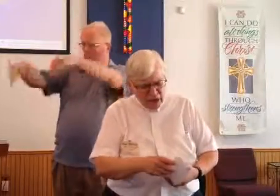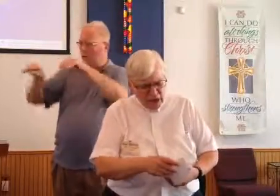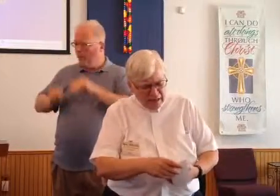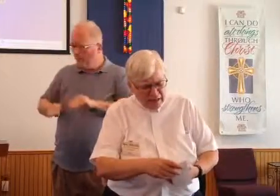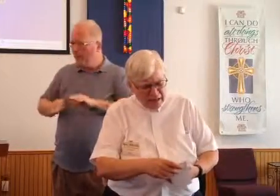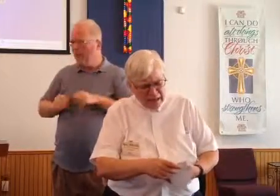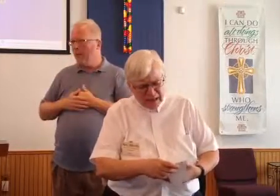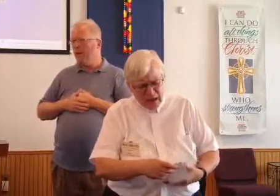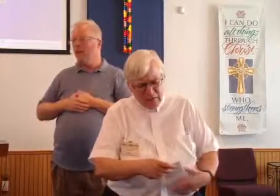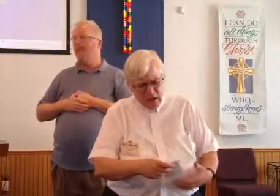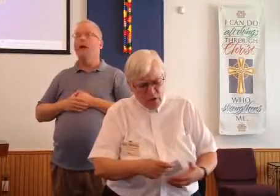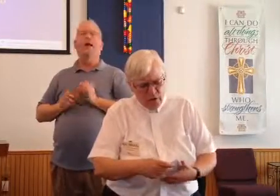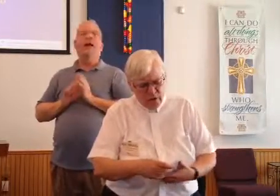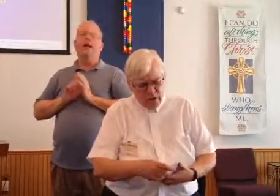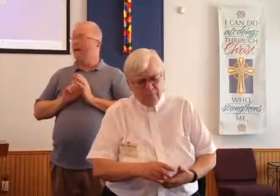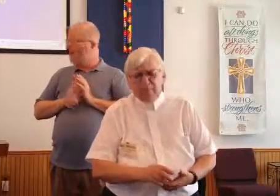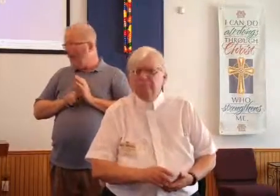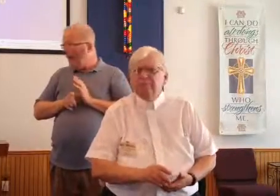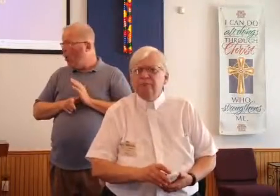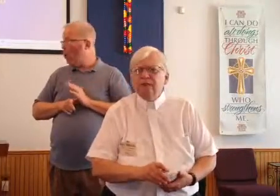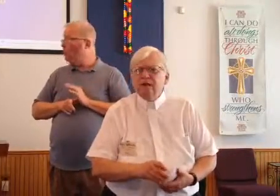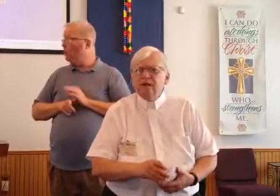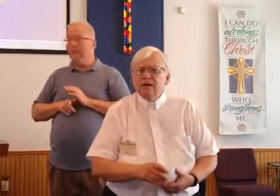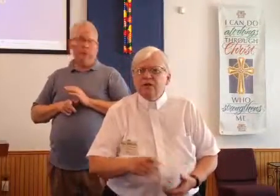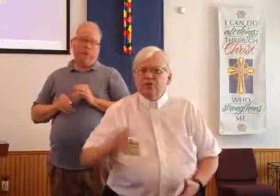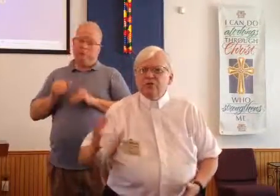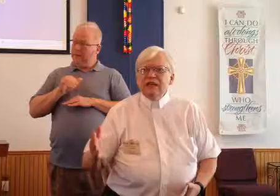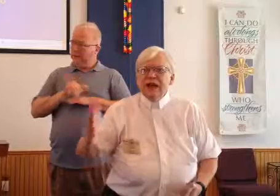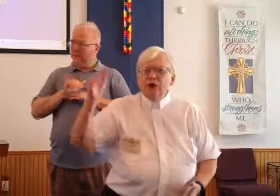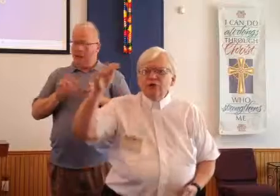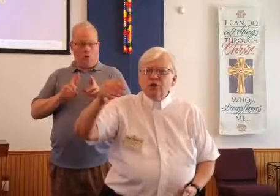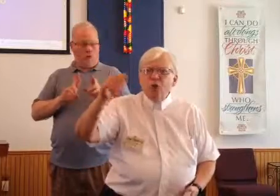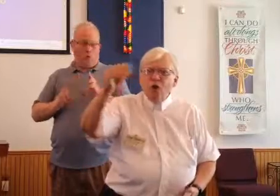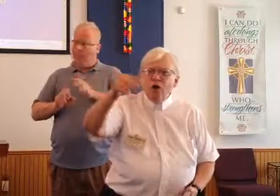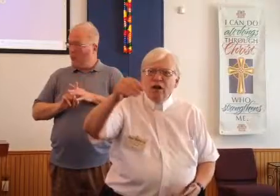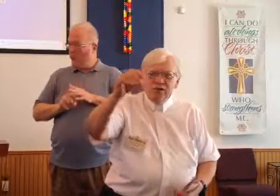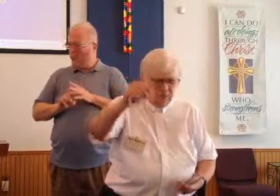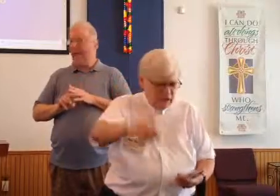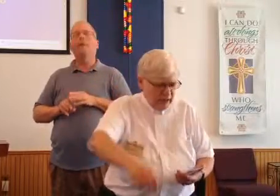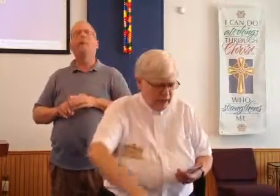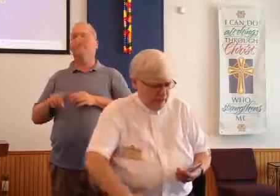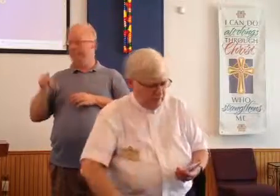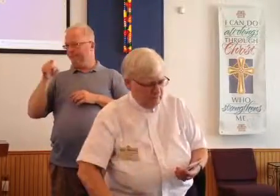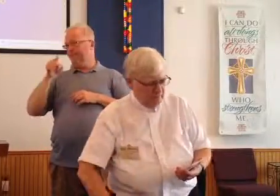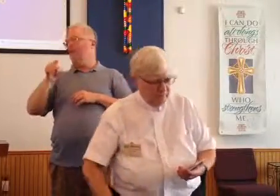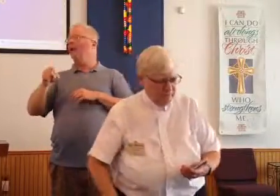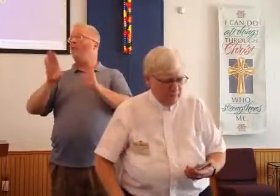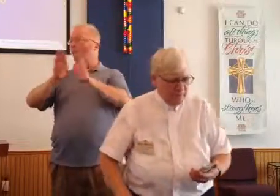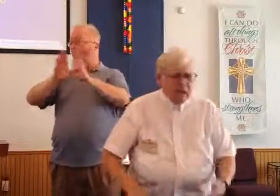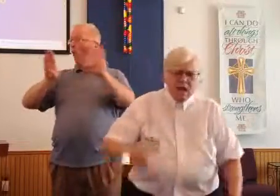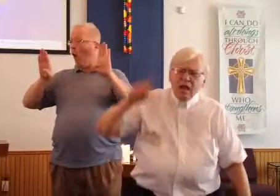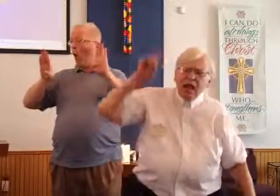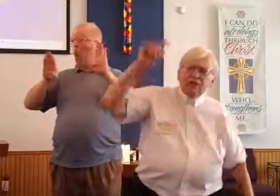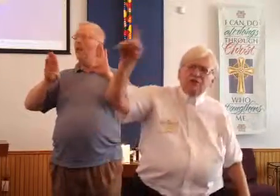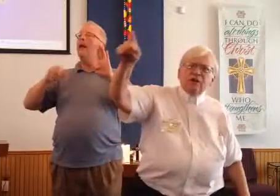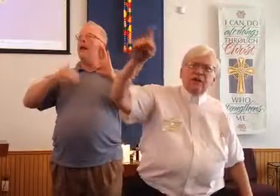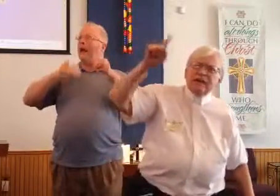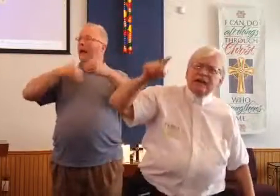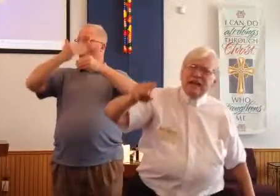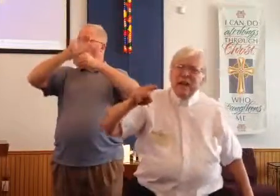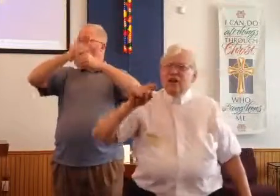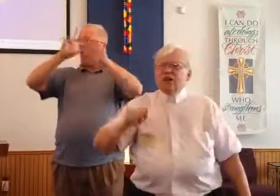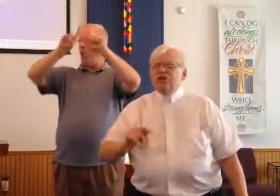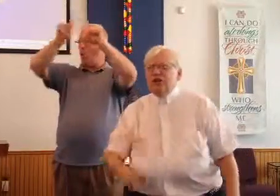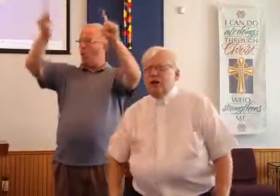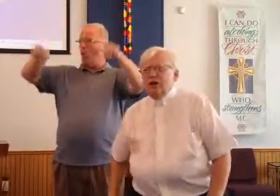And then she let them escape out her window through the outer wall of the city. And during